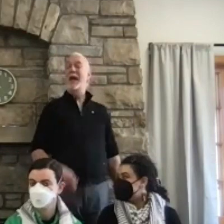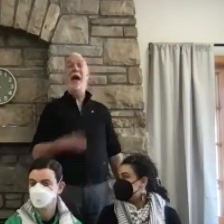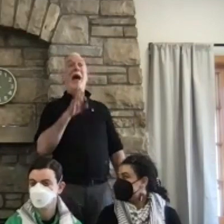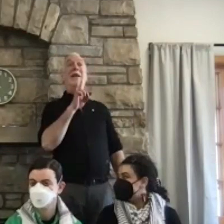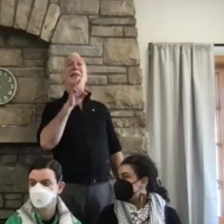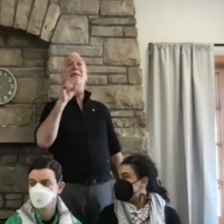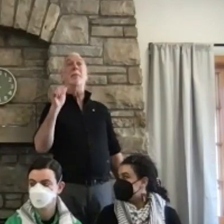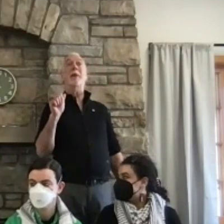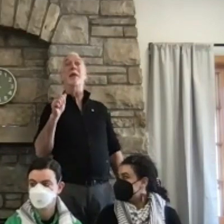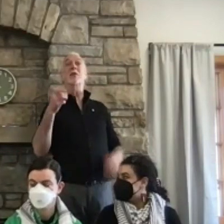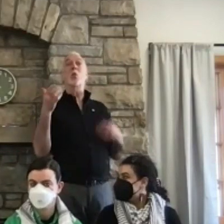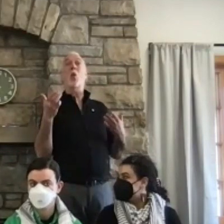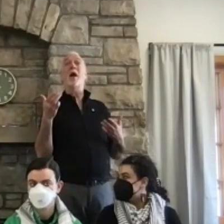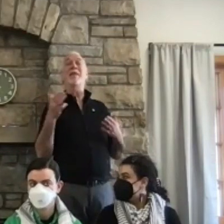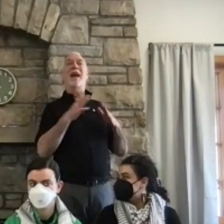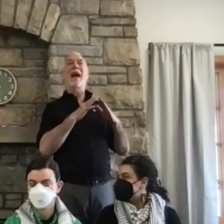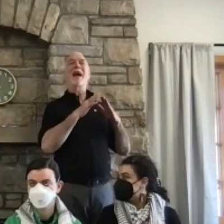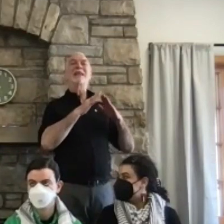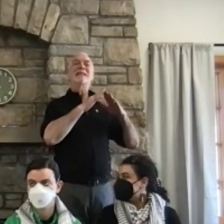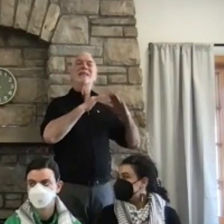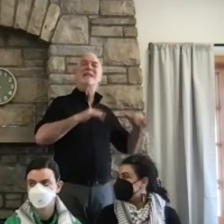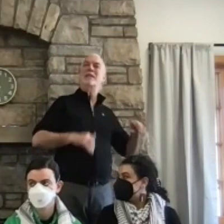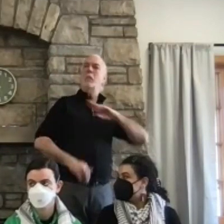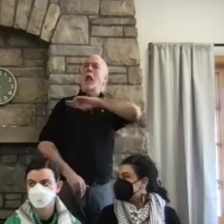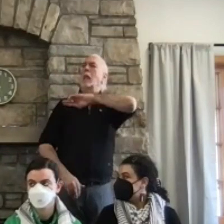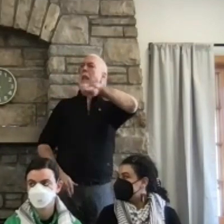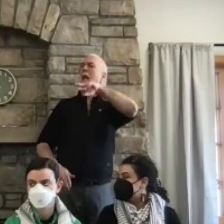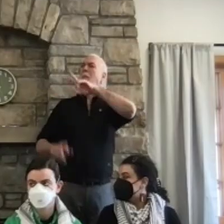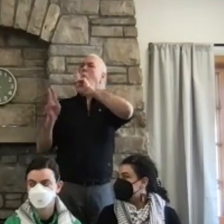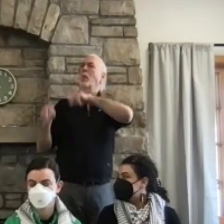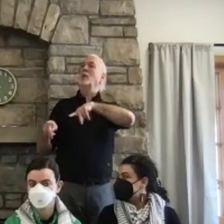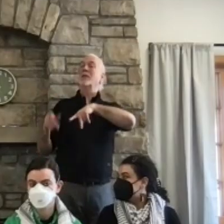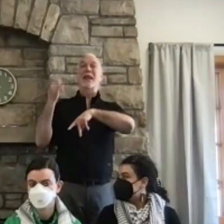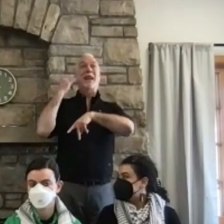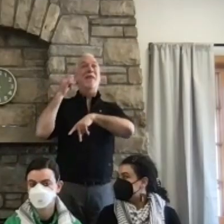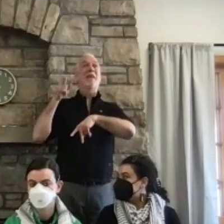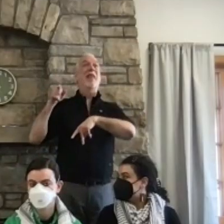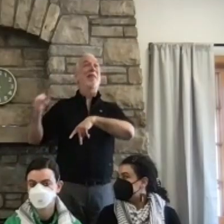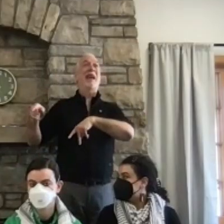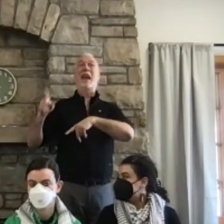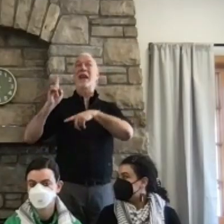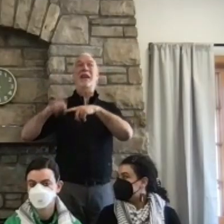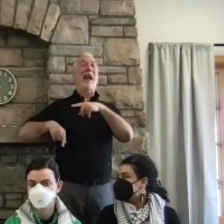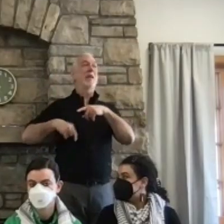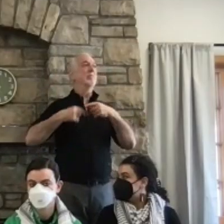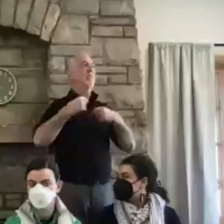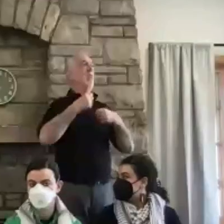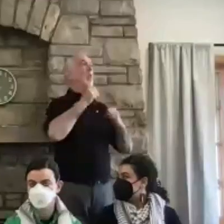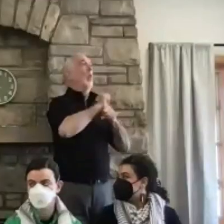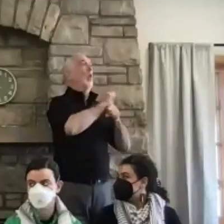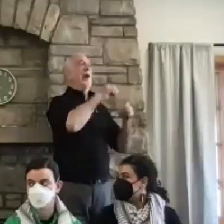Disability is what the system labels people when they are not able to be as productive as the system needs them to be to